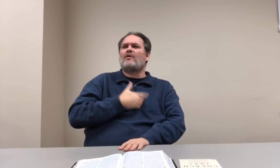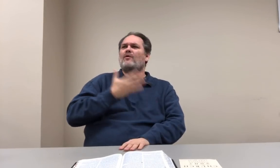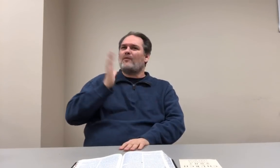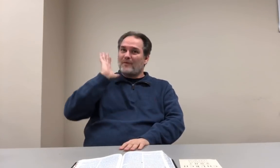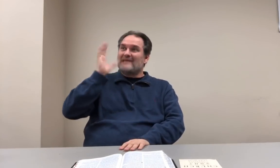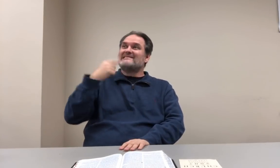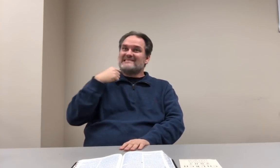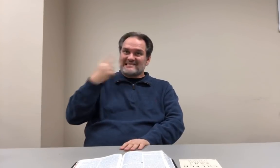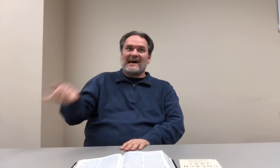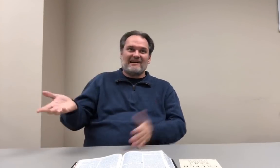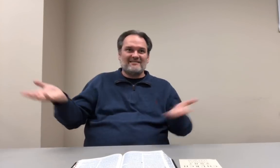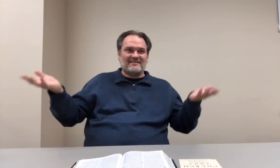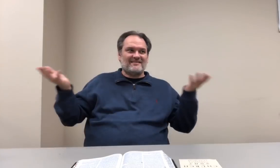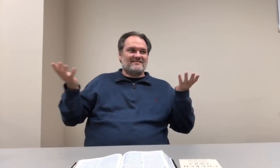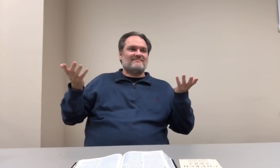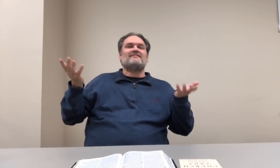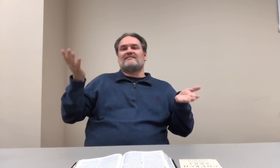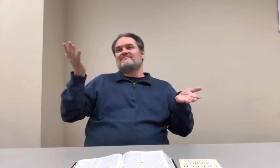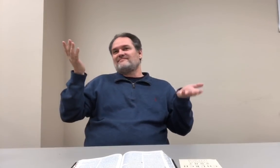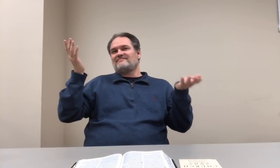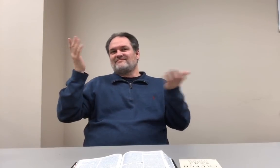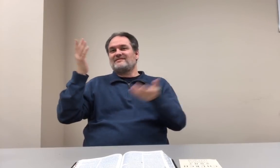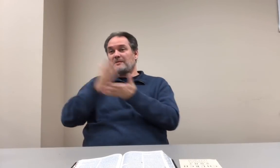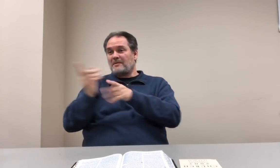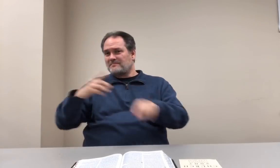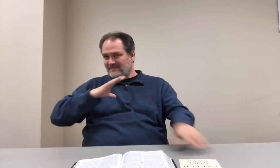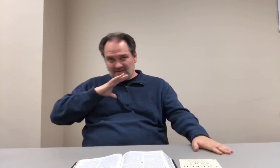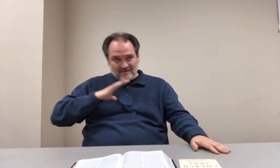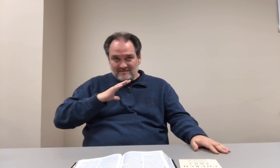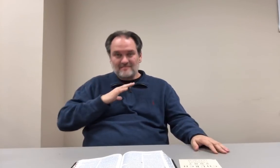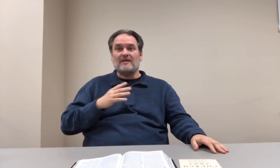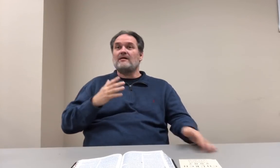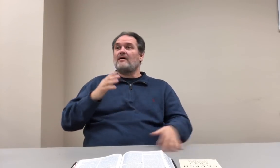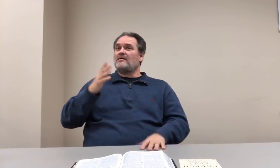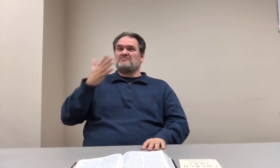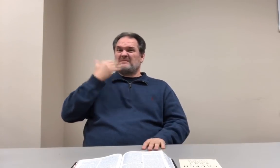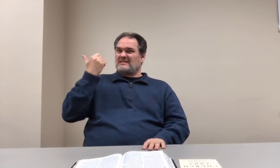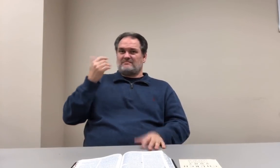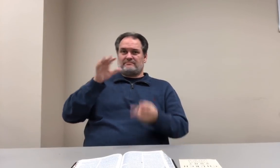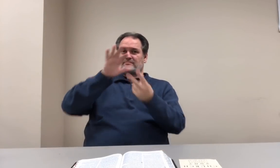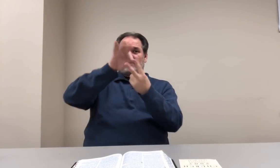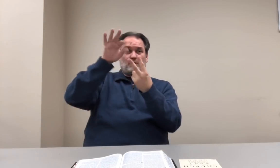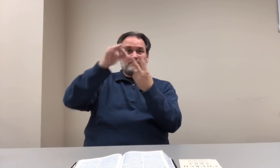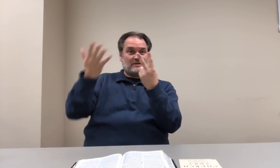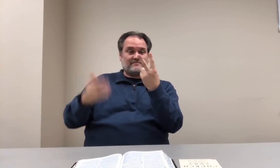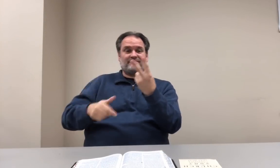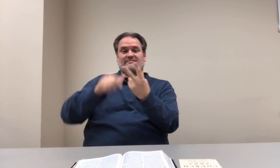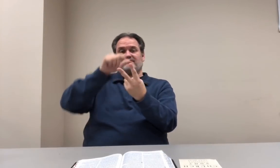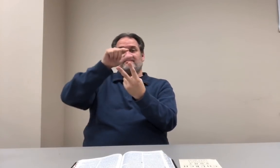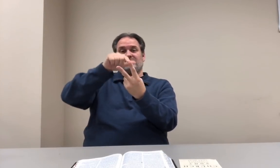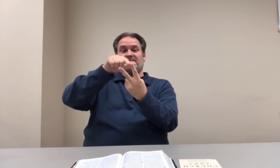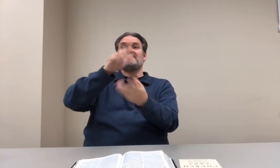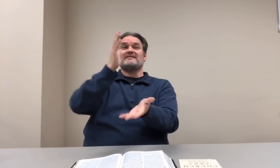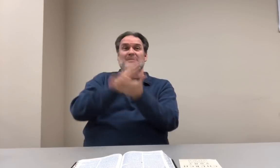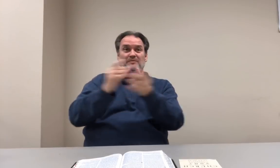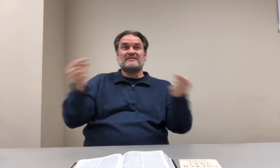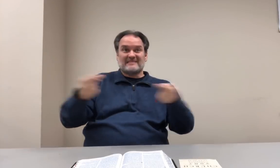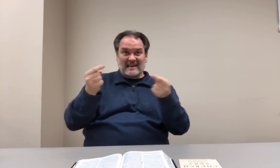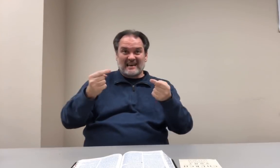no becoming in God. Through this quote, I've heard from Bobby again. That the difference